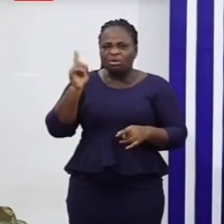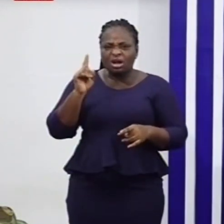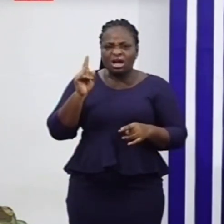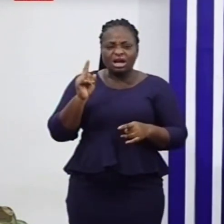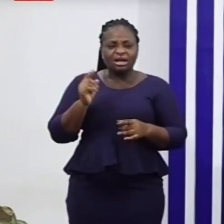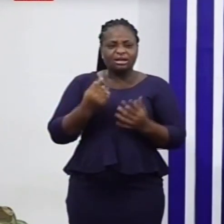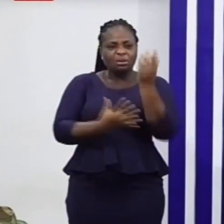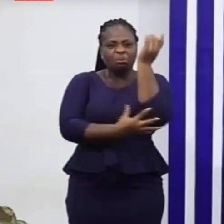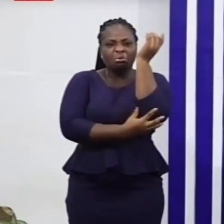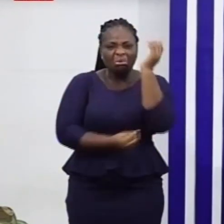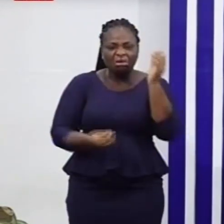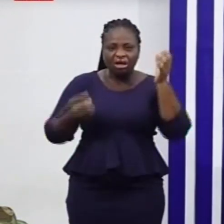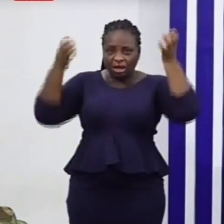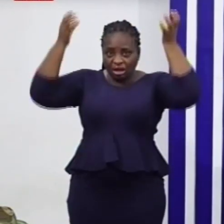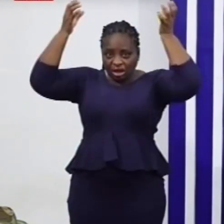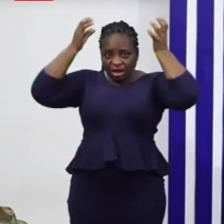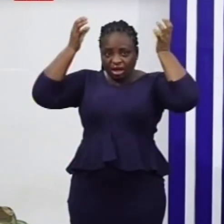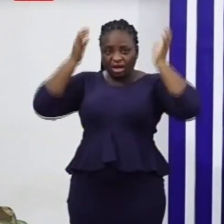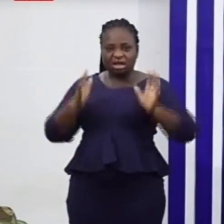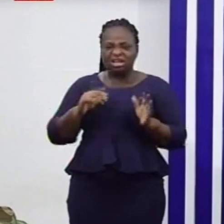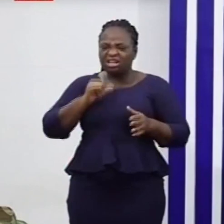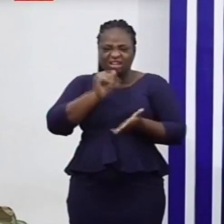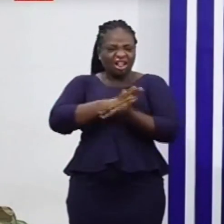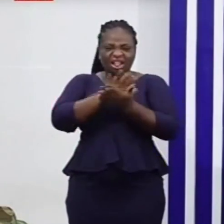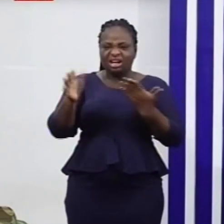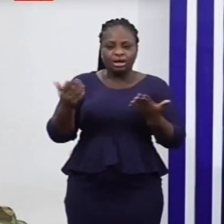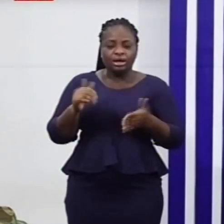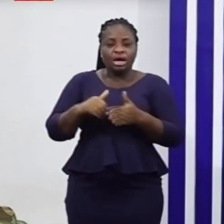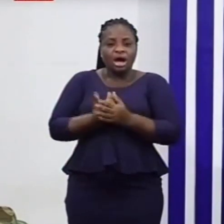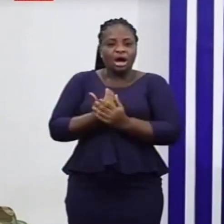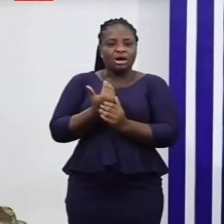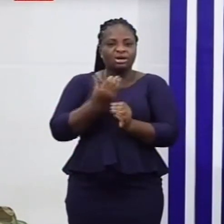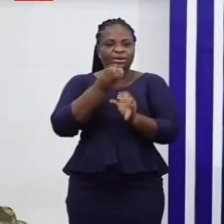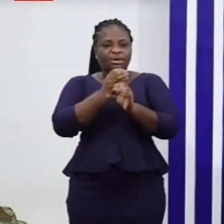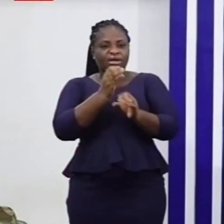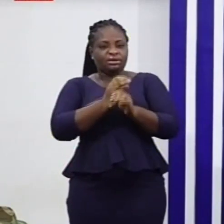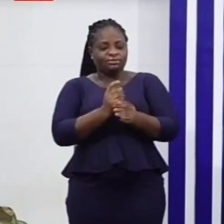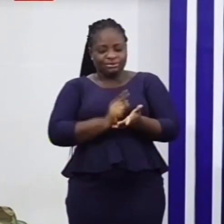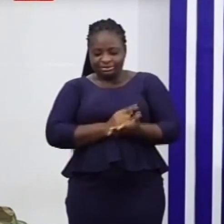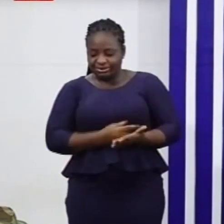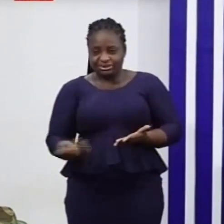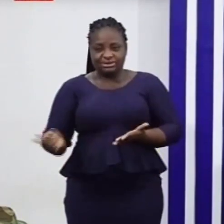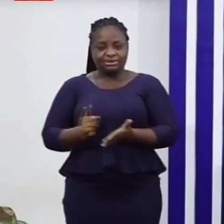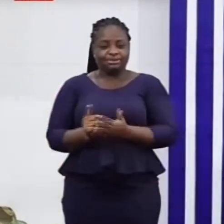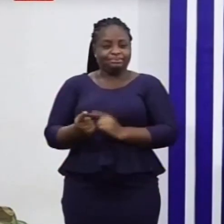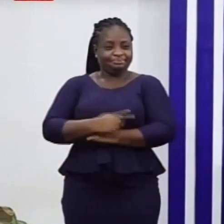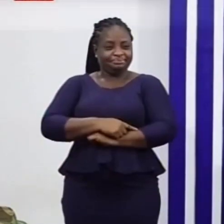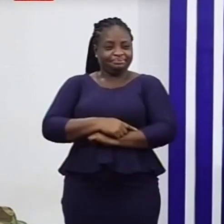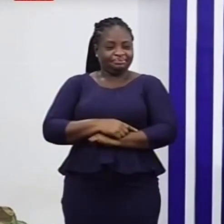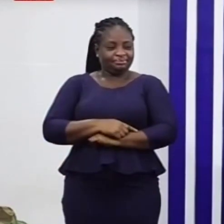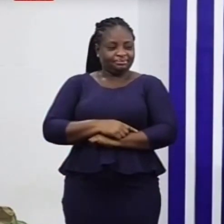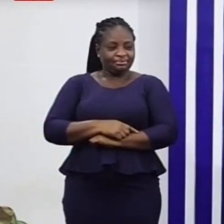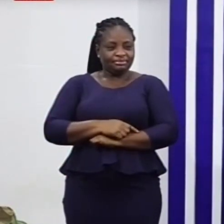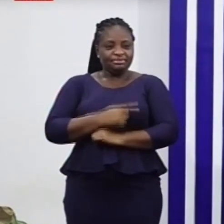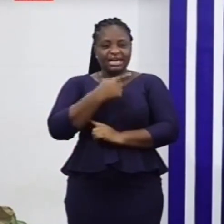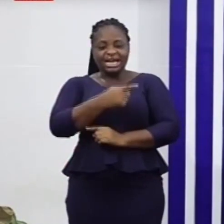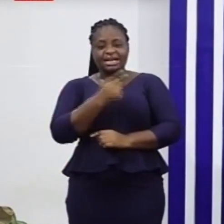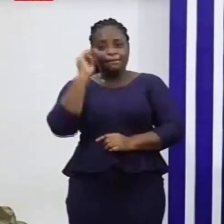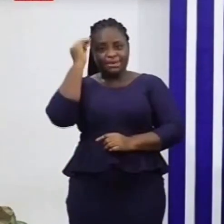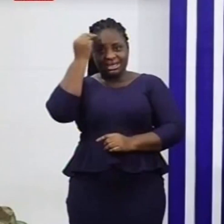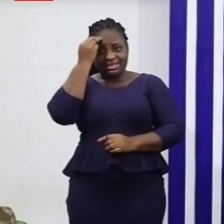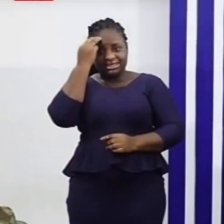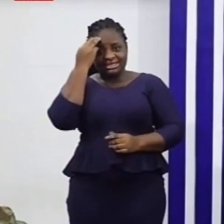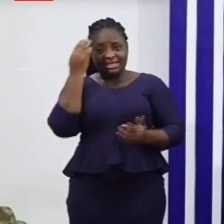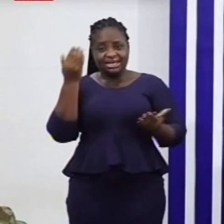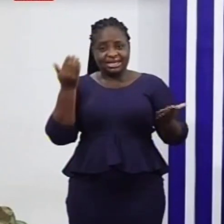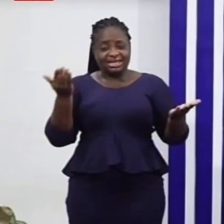vulnerable, including Kayaye, have not been too clear on how they will be catered for during this period. The Honorable Minister for Social Protection and Gender, as I